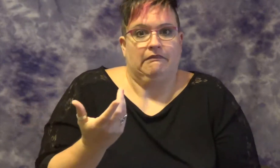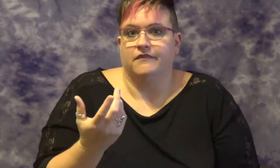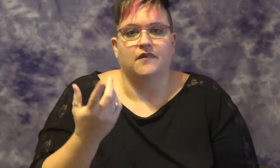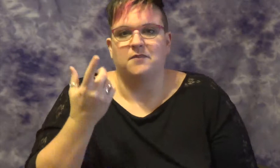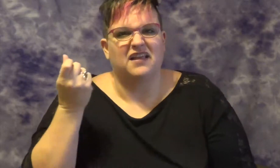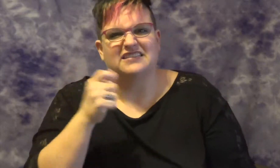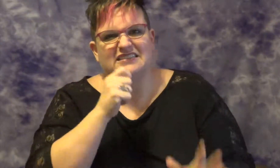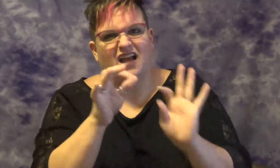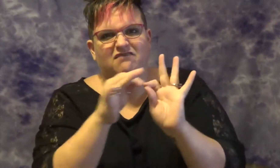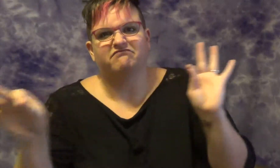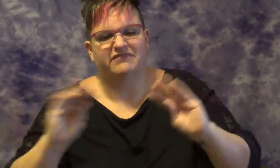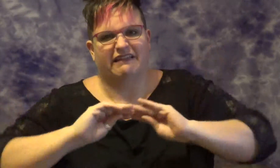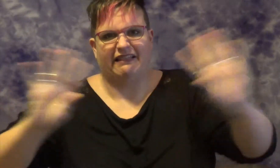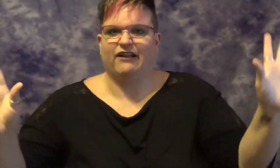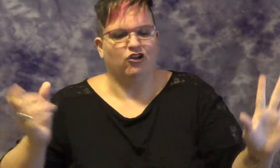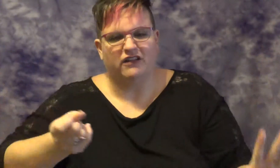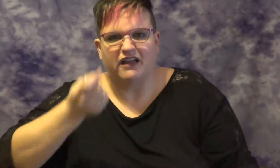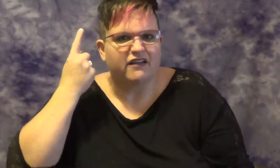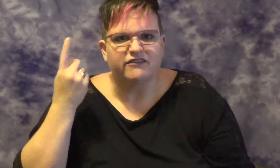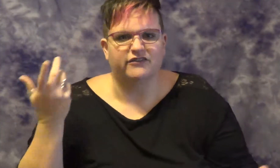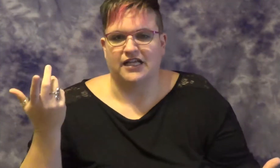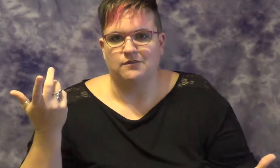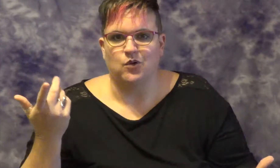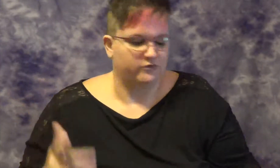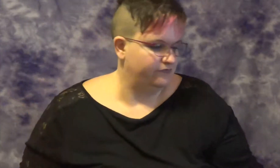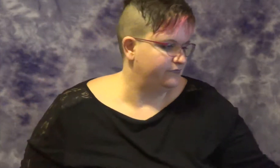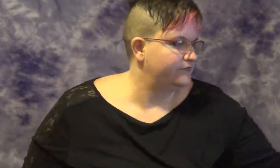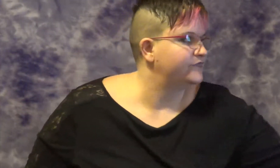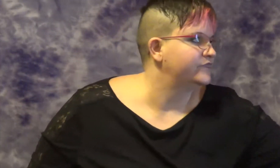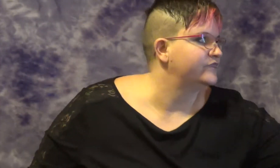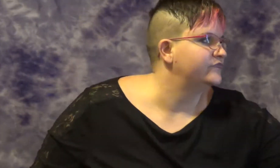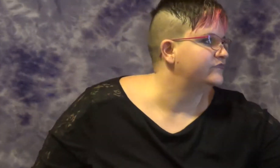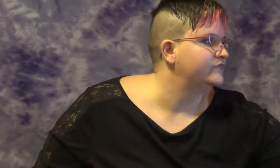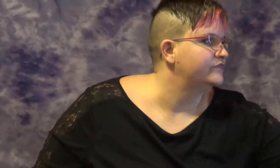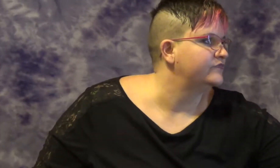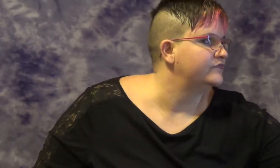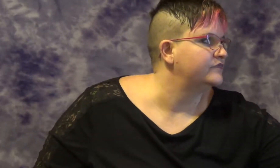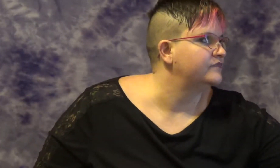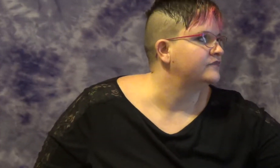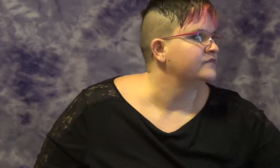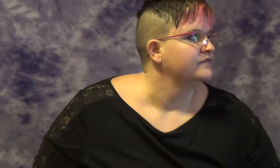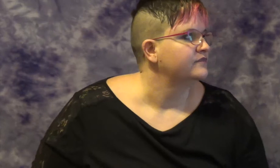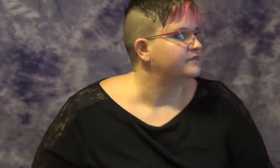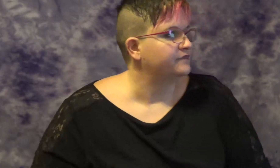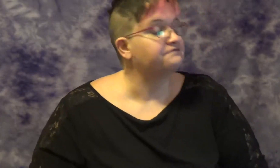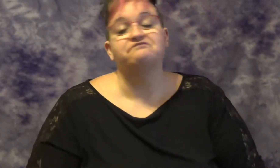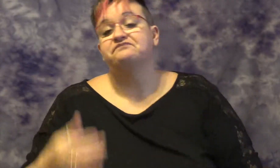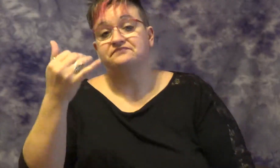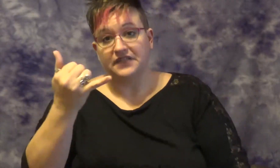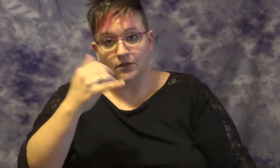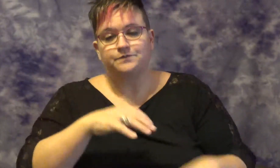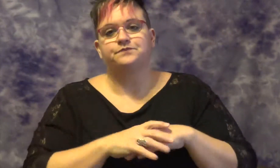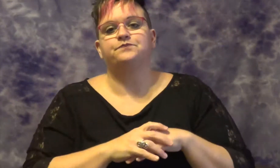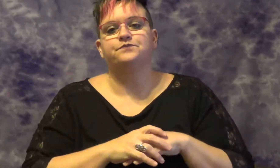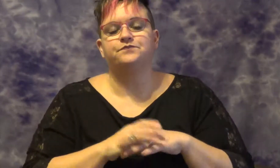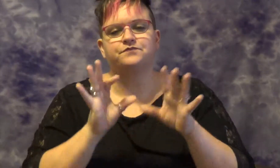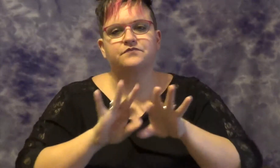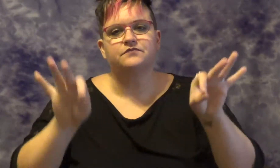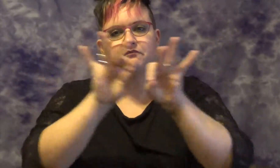And so deaf people will sometimes ask, well, what are they talking about? And it's like, well, we don't really know because the hearing person didn't state it.